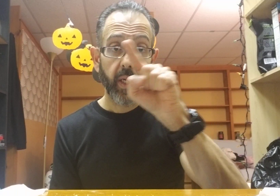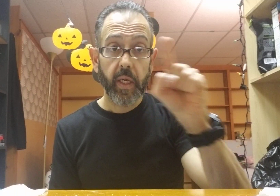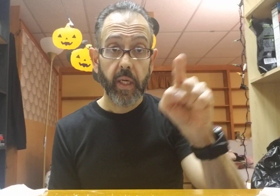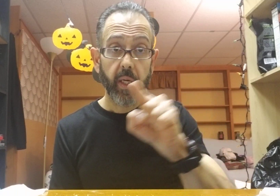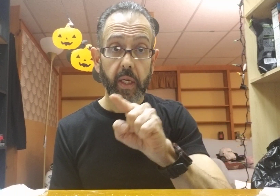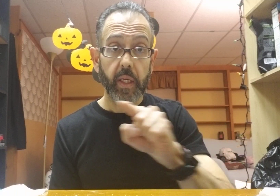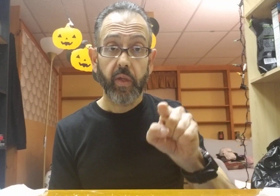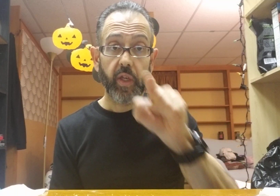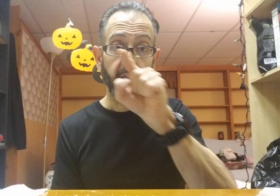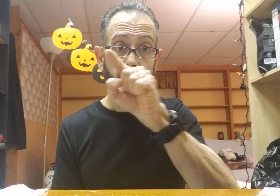Z.